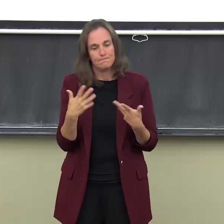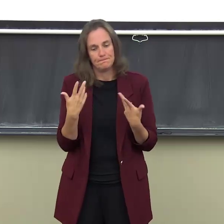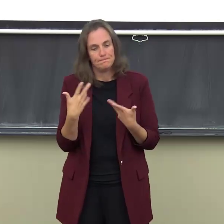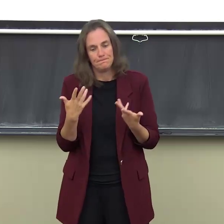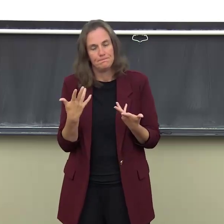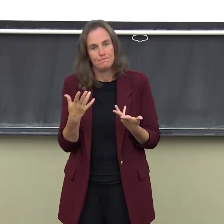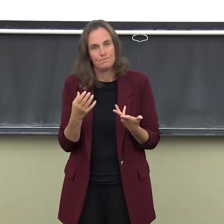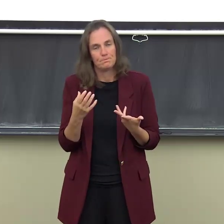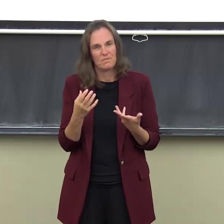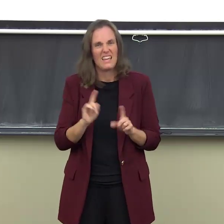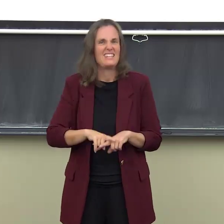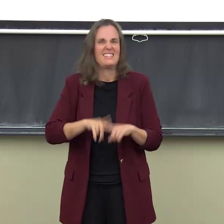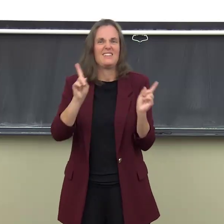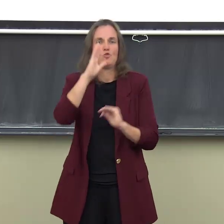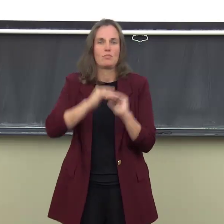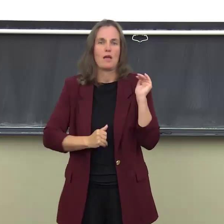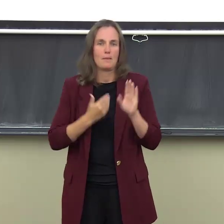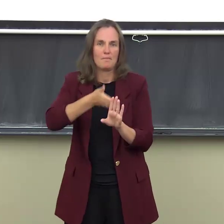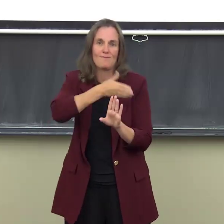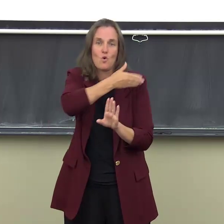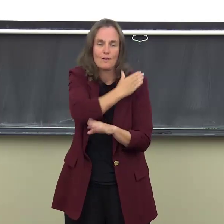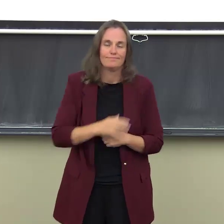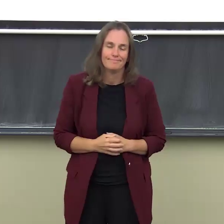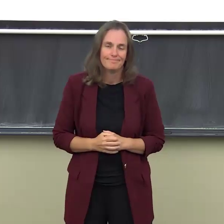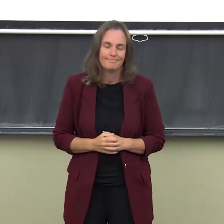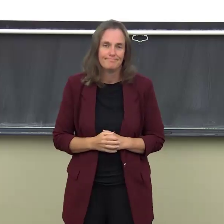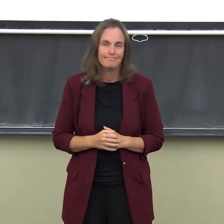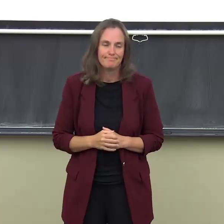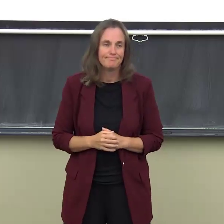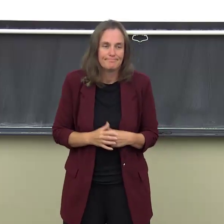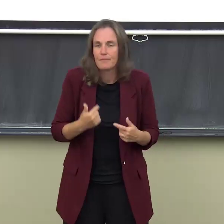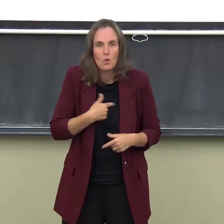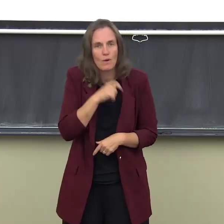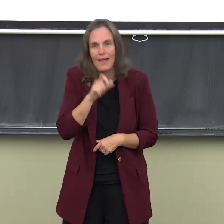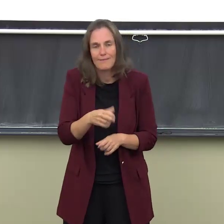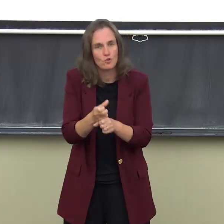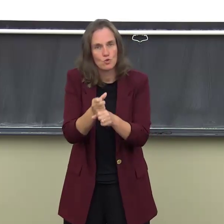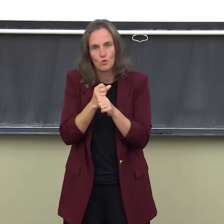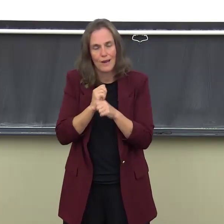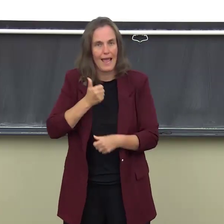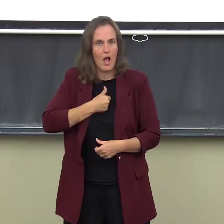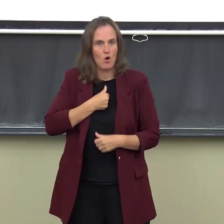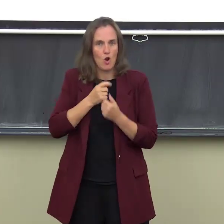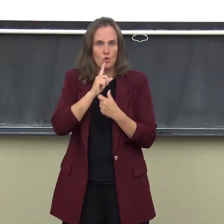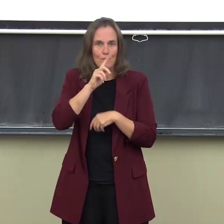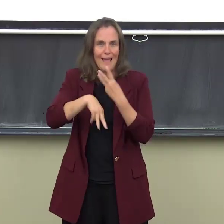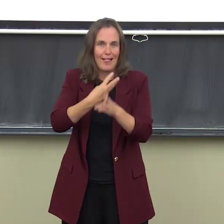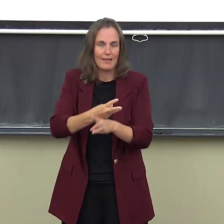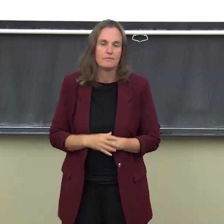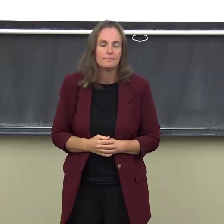not like we've done it before, basically. Yeah. We gotta agree on